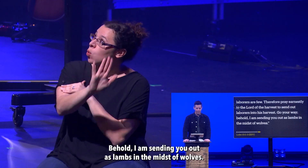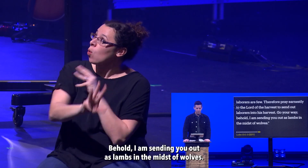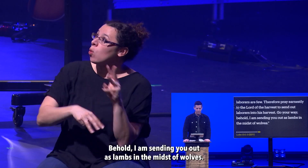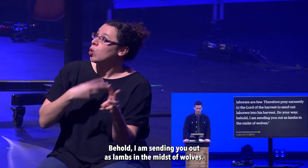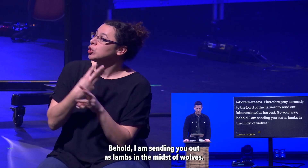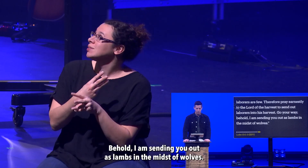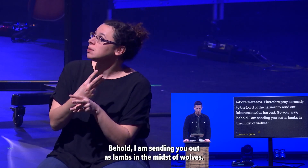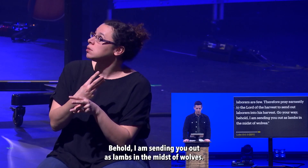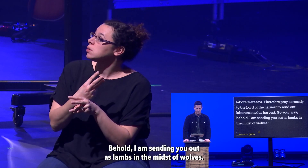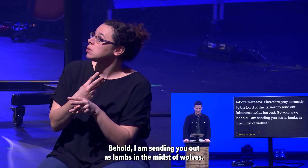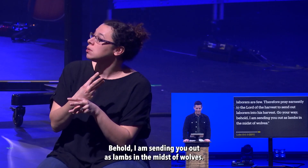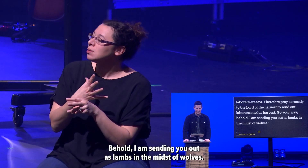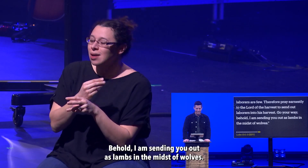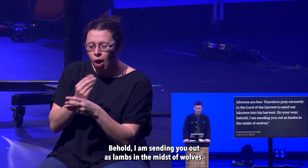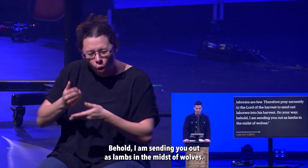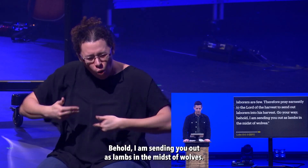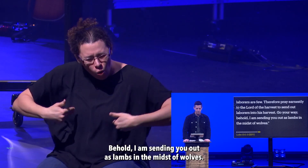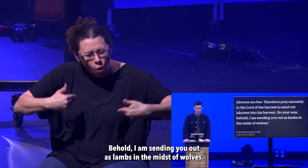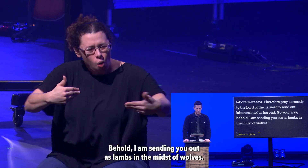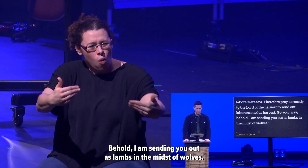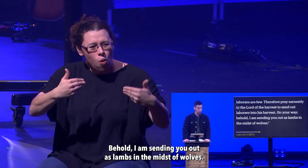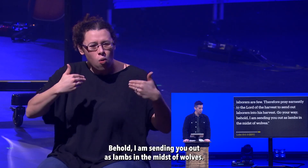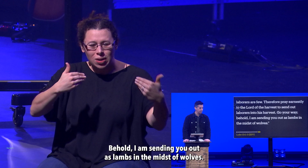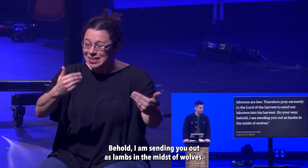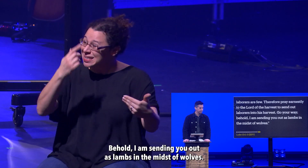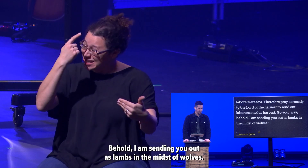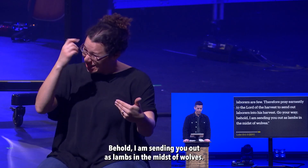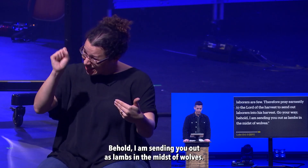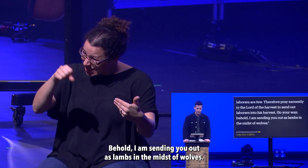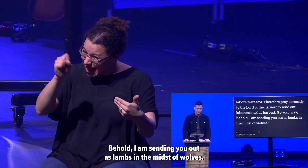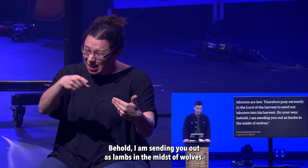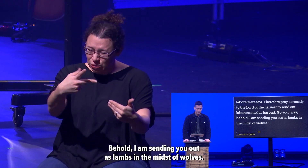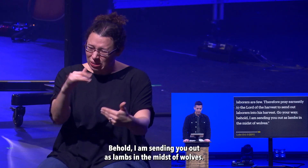Behold, I am sending you out as lambs in the midst of wolves.